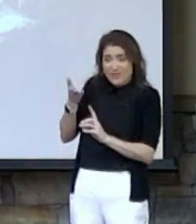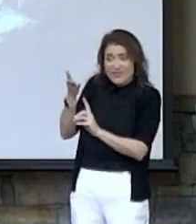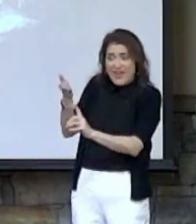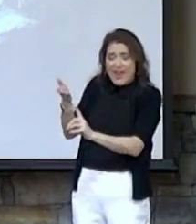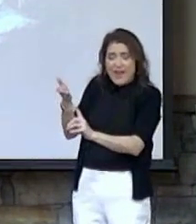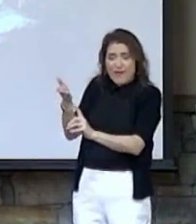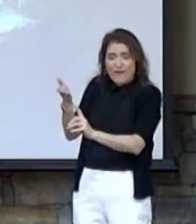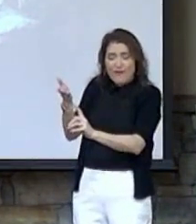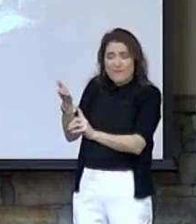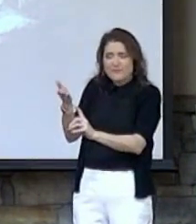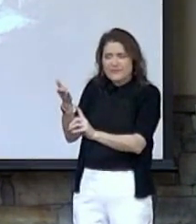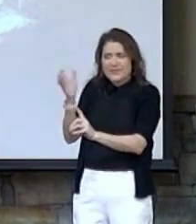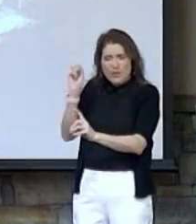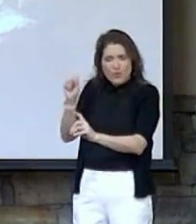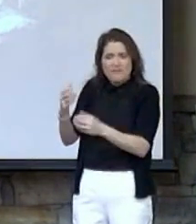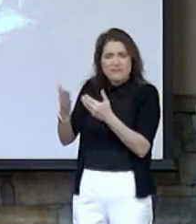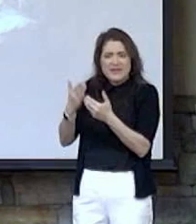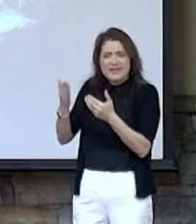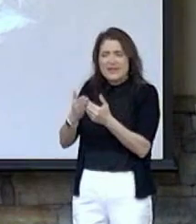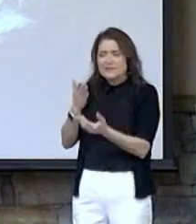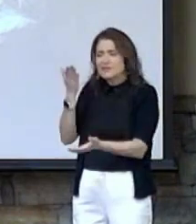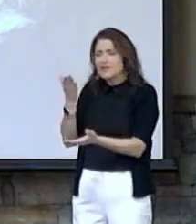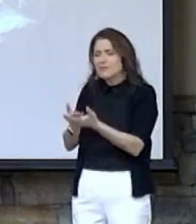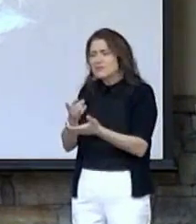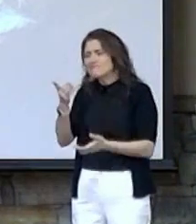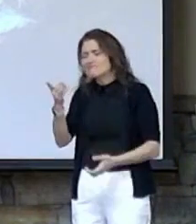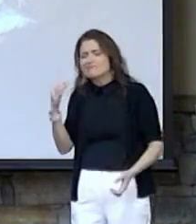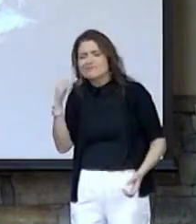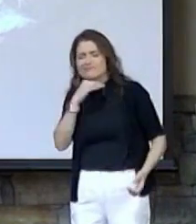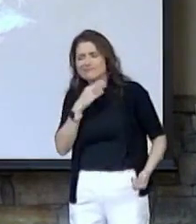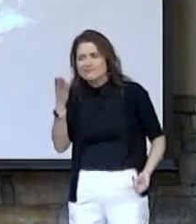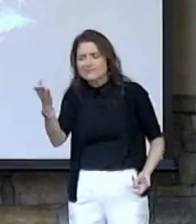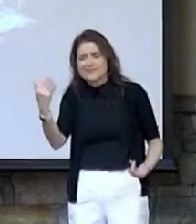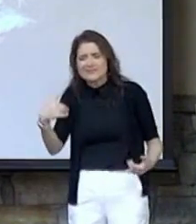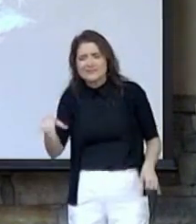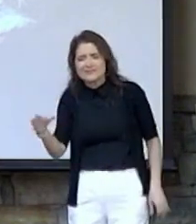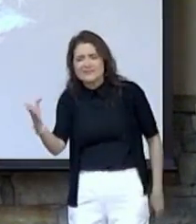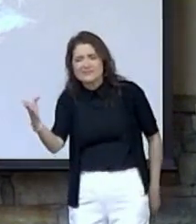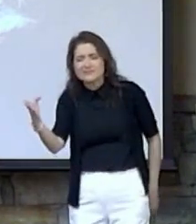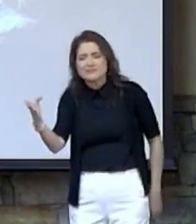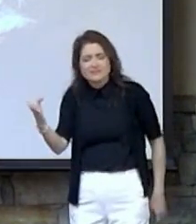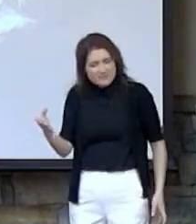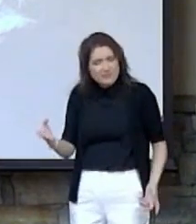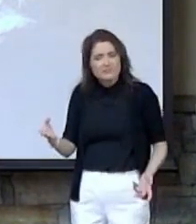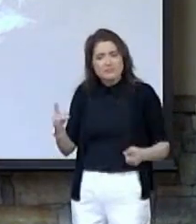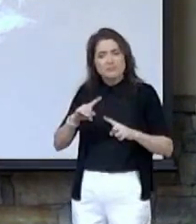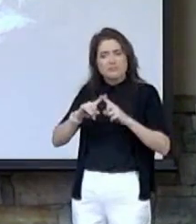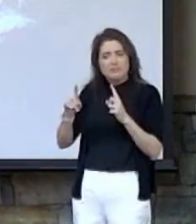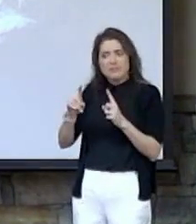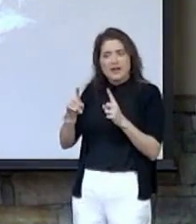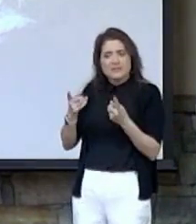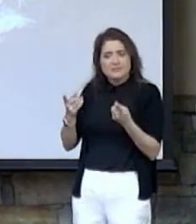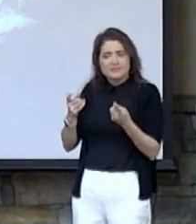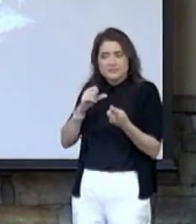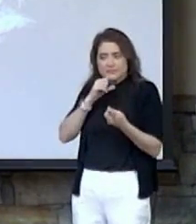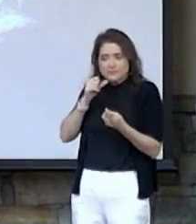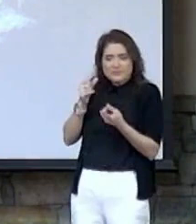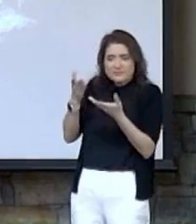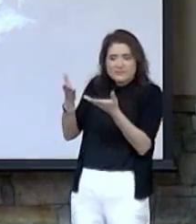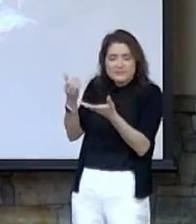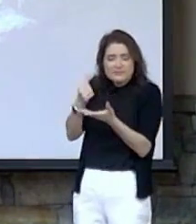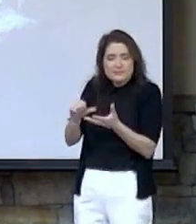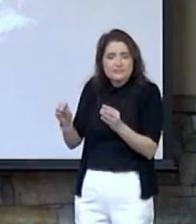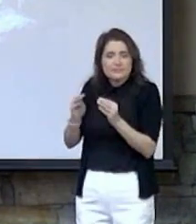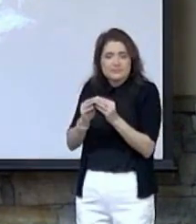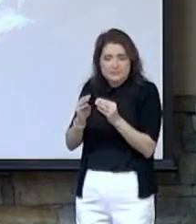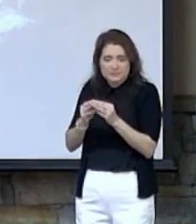would it have been to disprove the very message that his followers were preaching in the very city where his body was supposedly